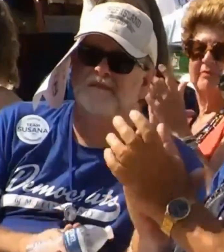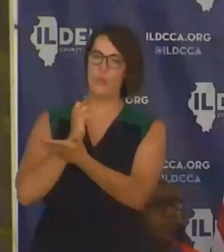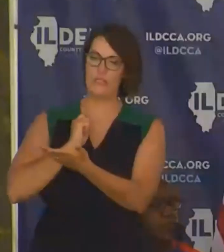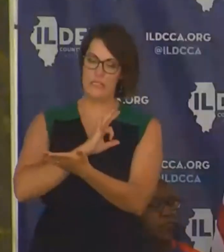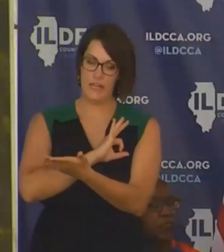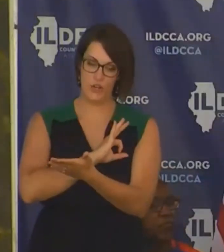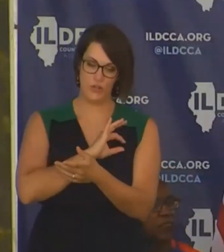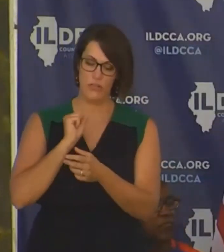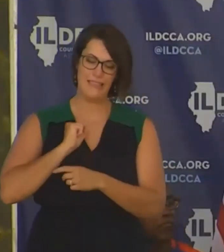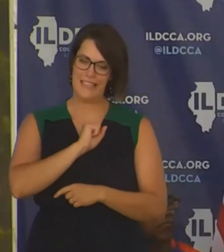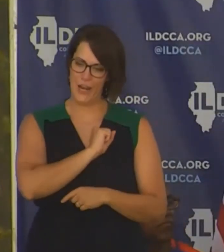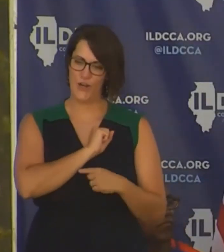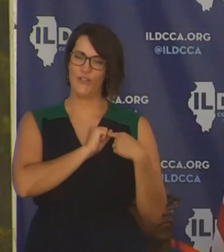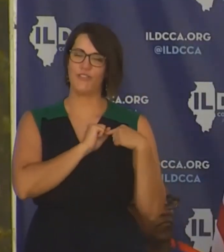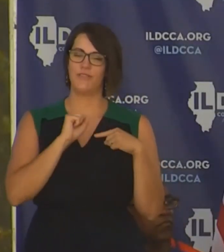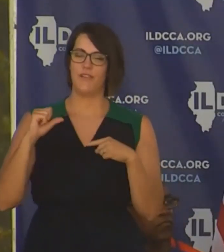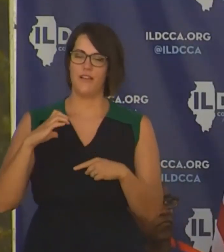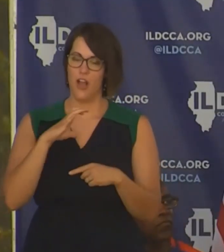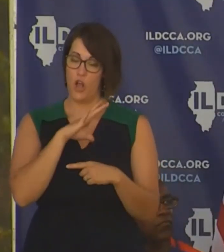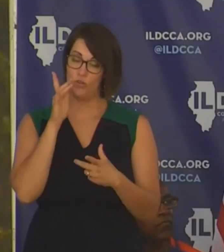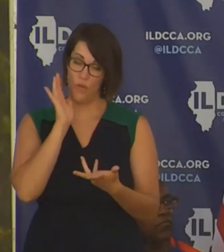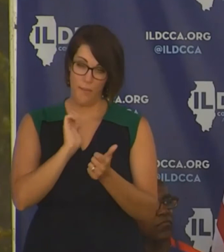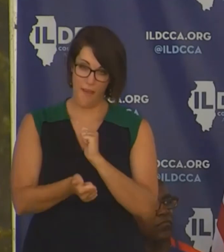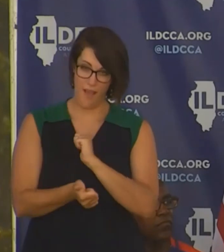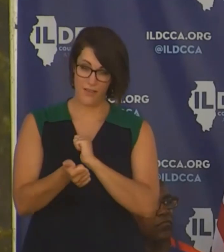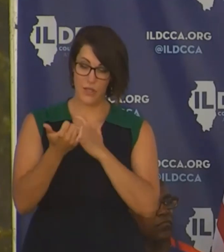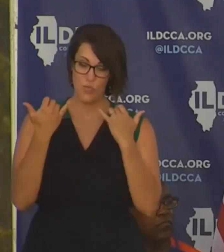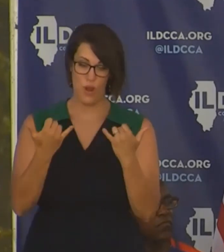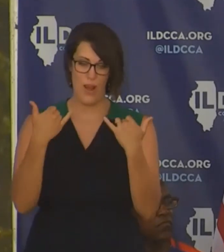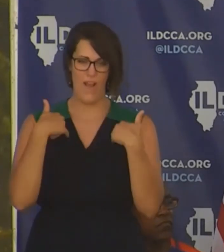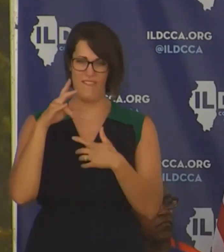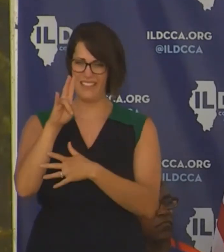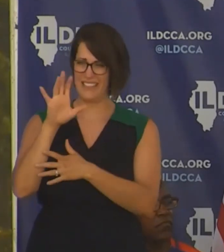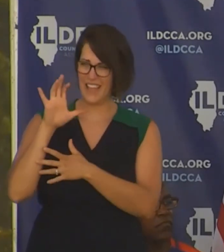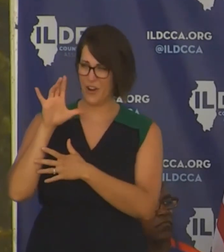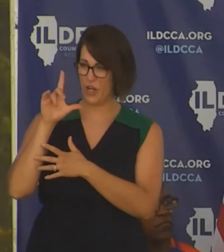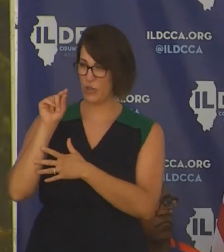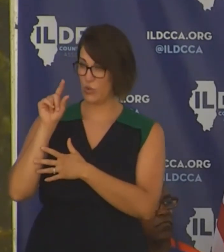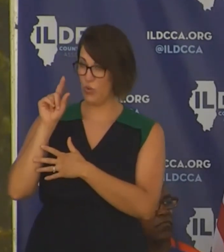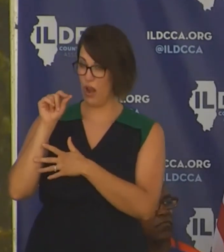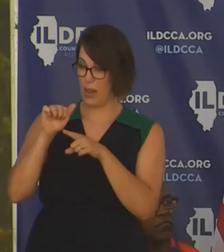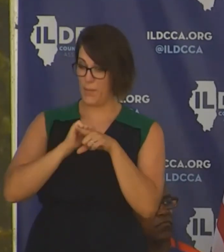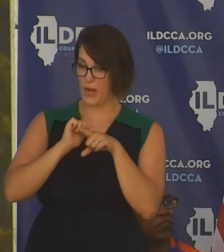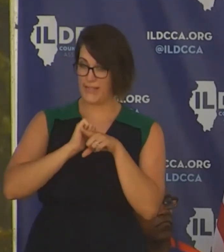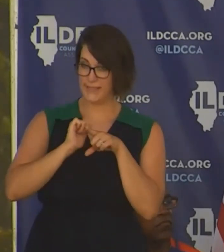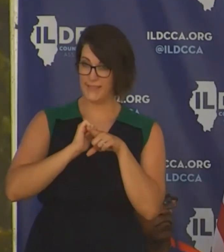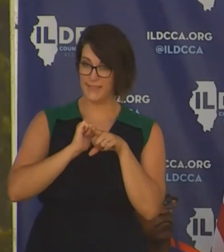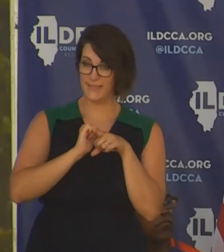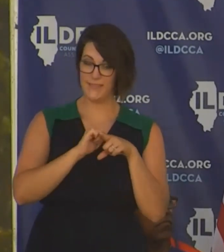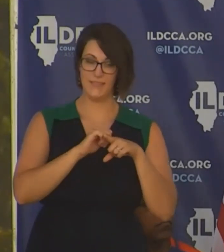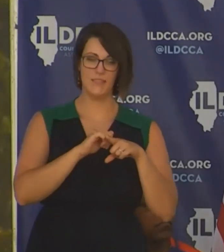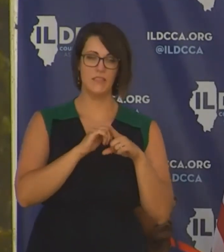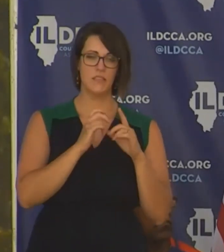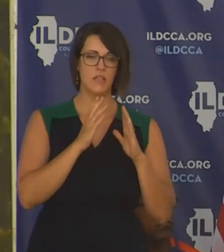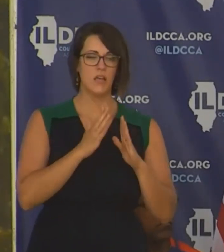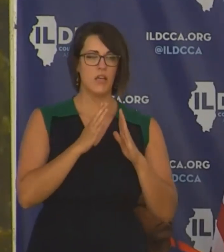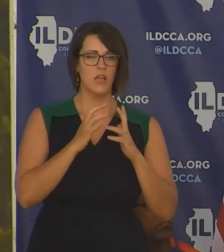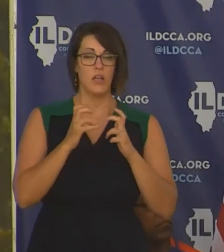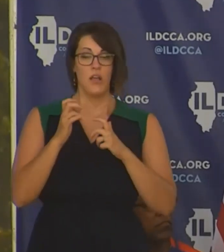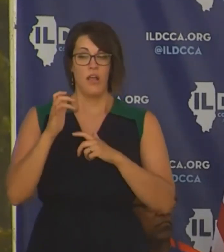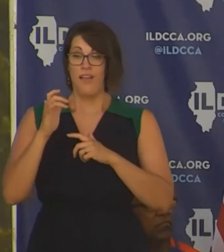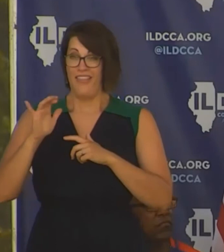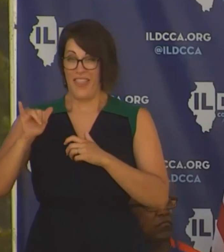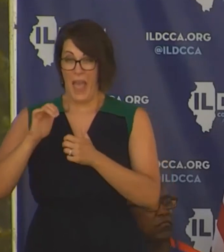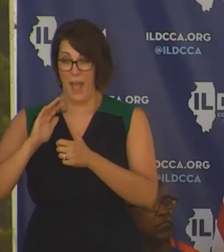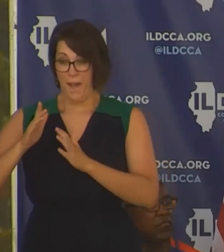and Congress are going to pass. We are right now at 720 apprentices without that infrastructure bill being passed